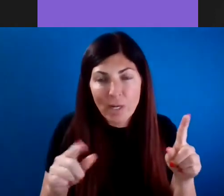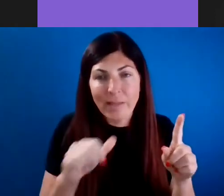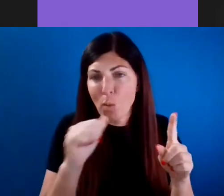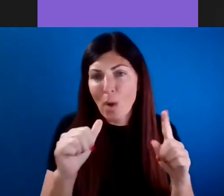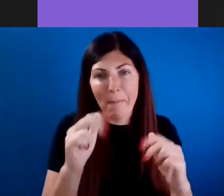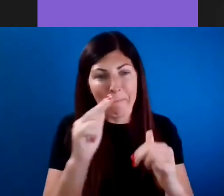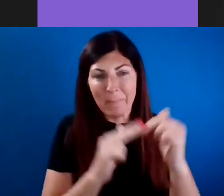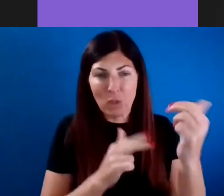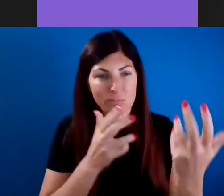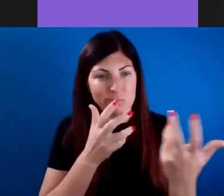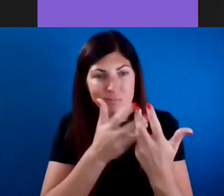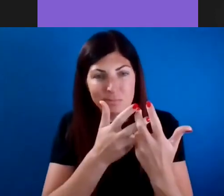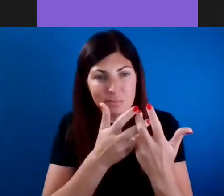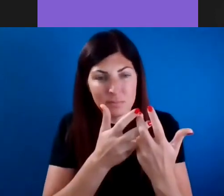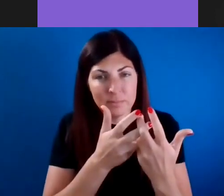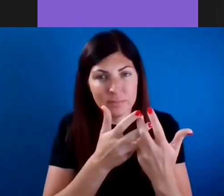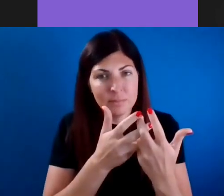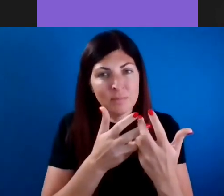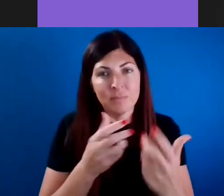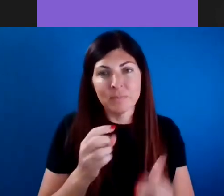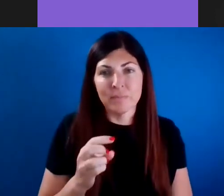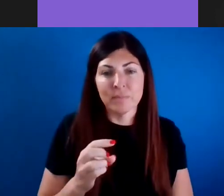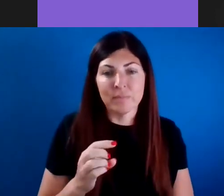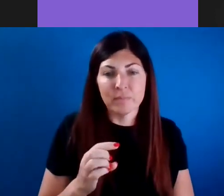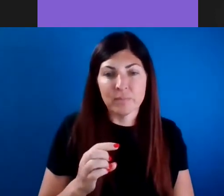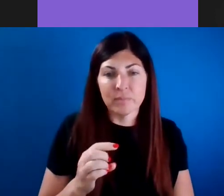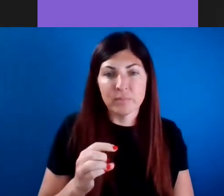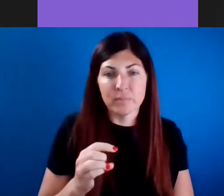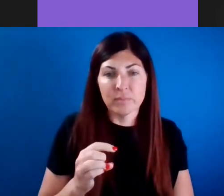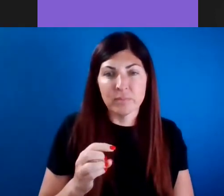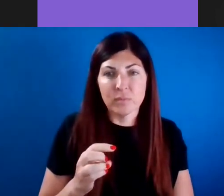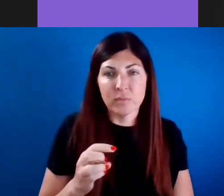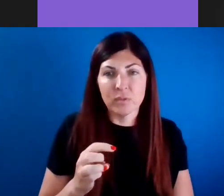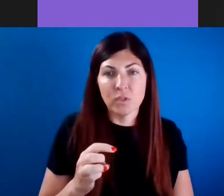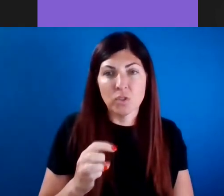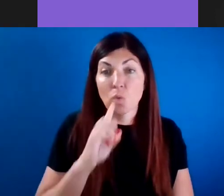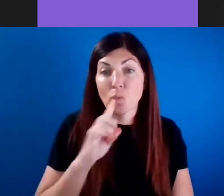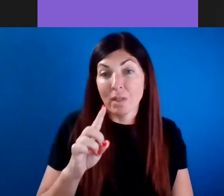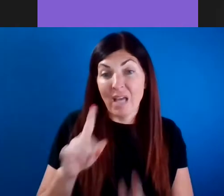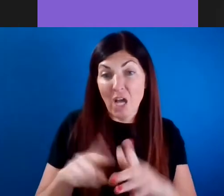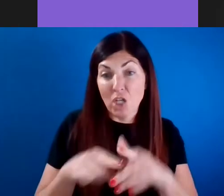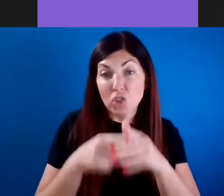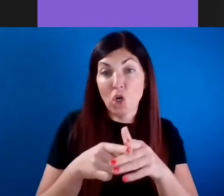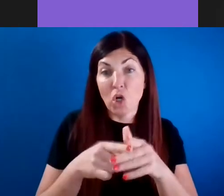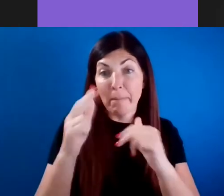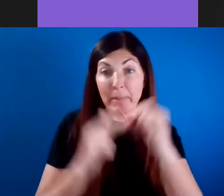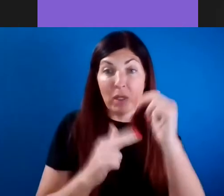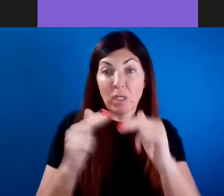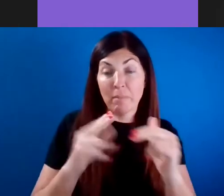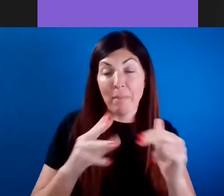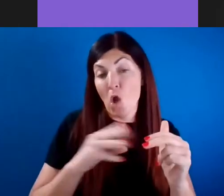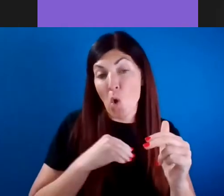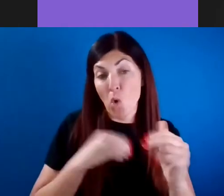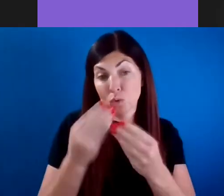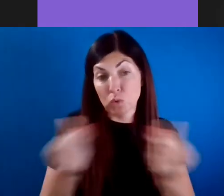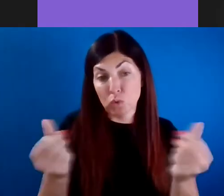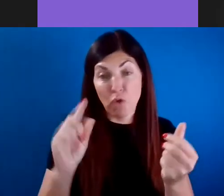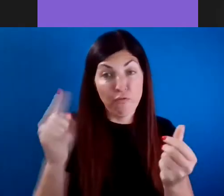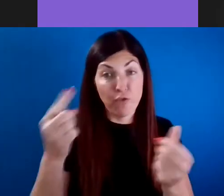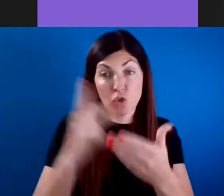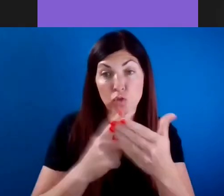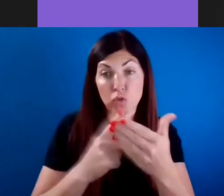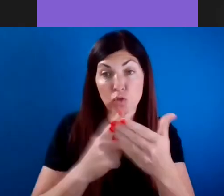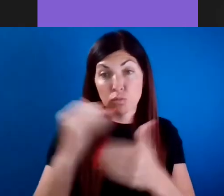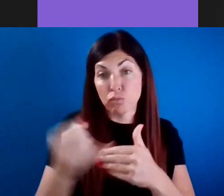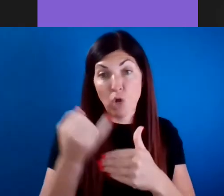me, right? So that's where I really got started on building my own solutions. The first project that I ever